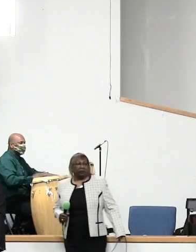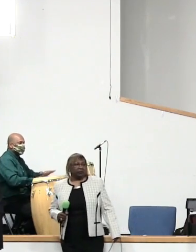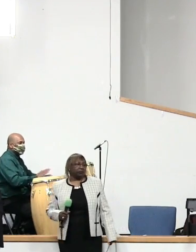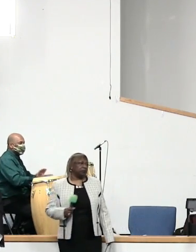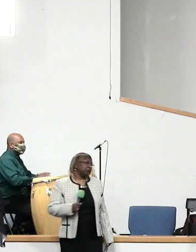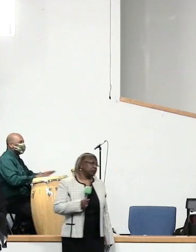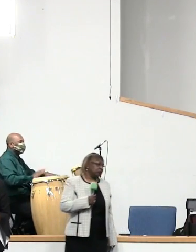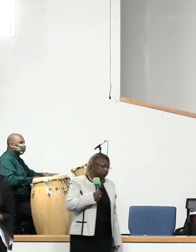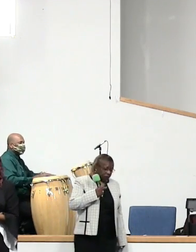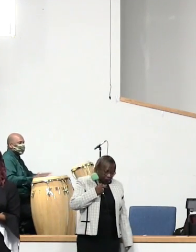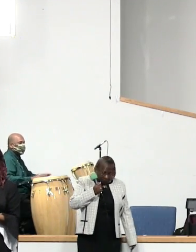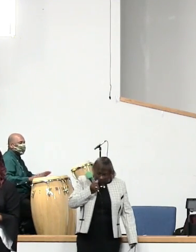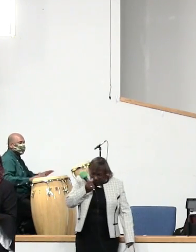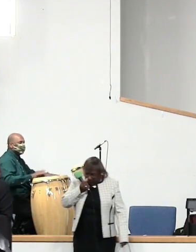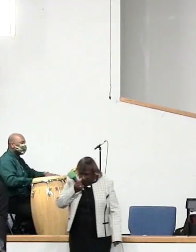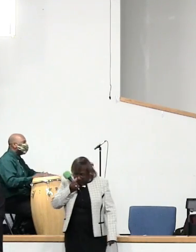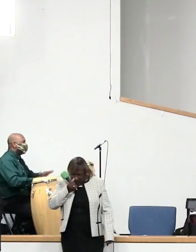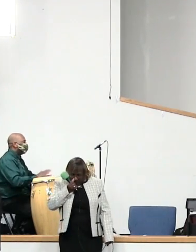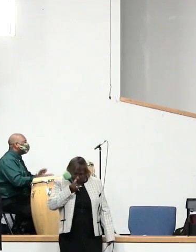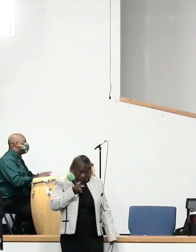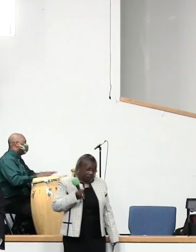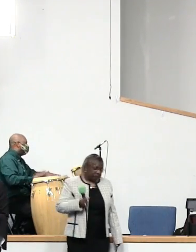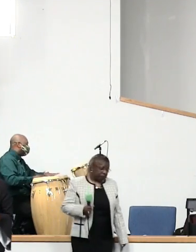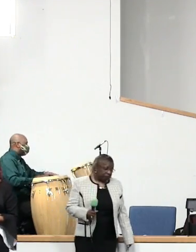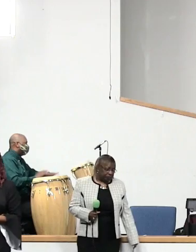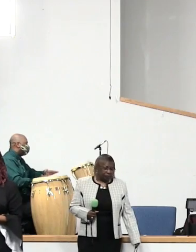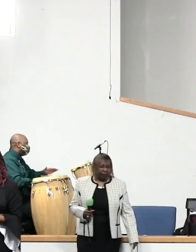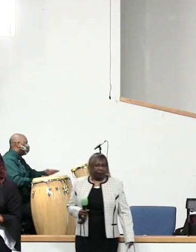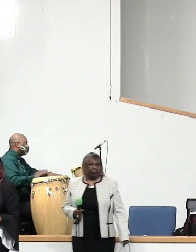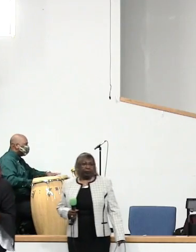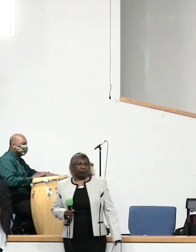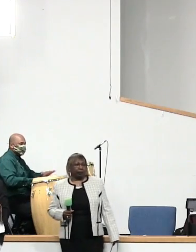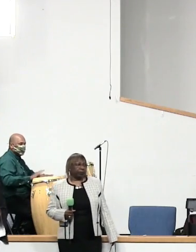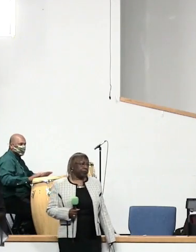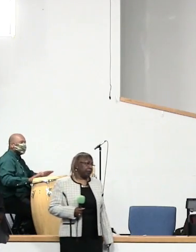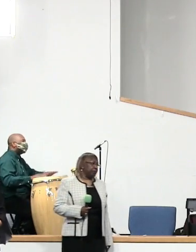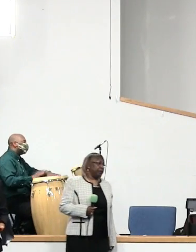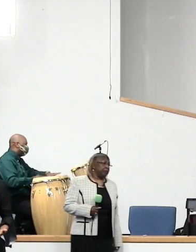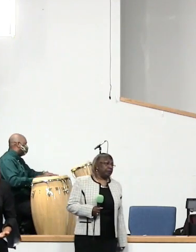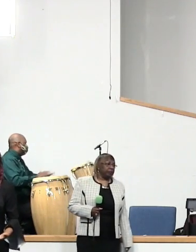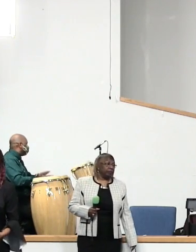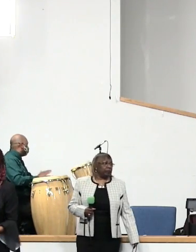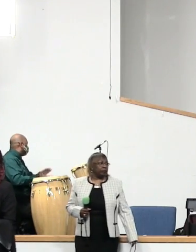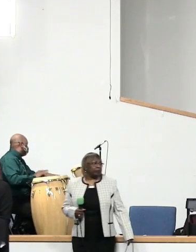Who am I that you are mindful of me,